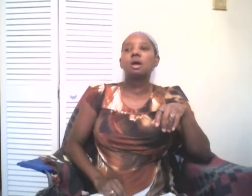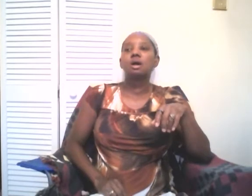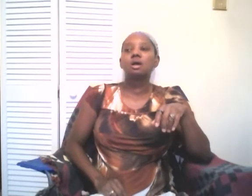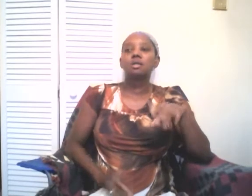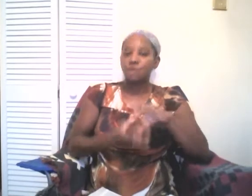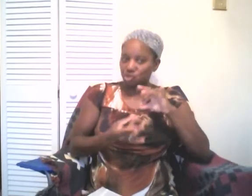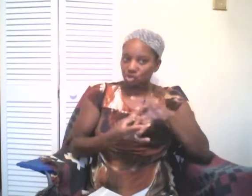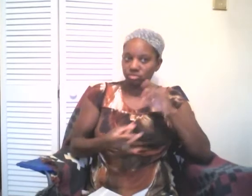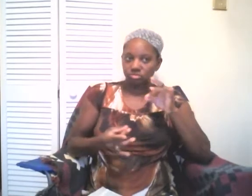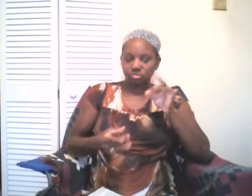spiritual.